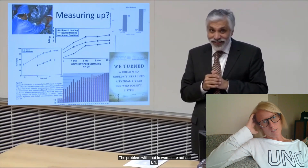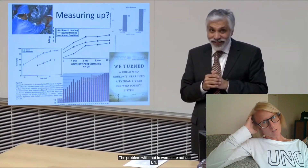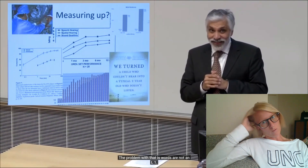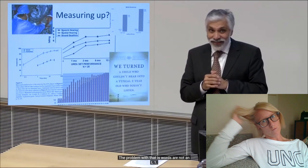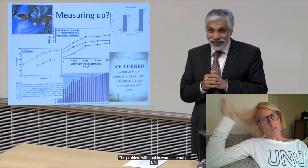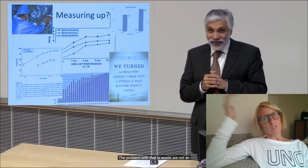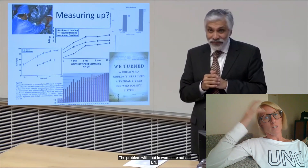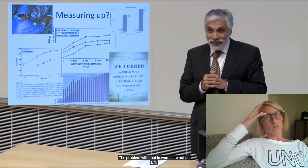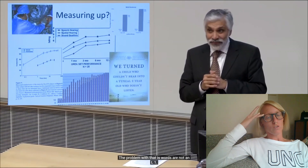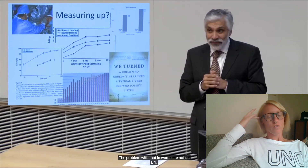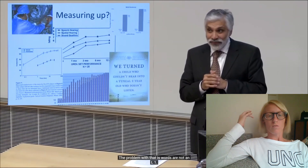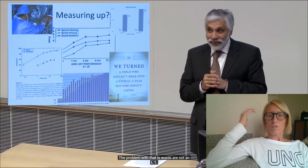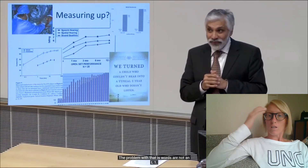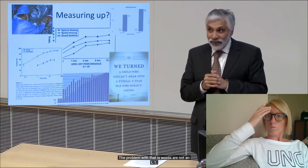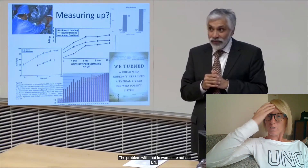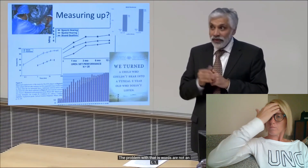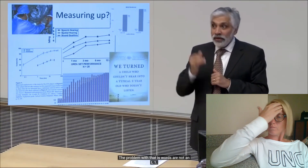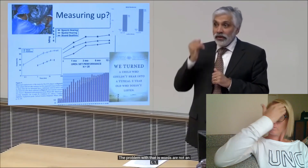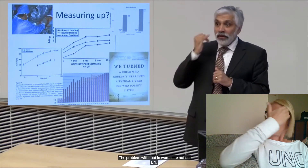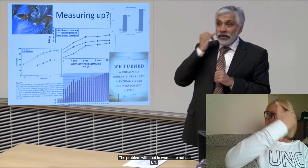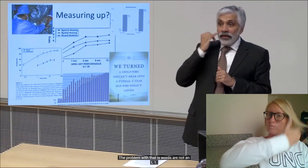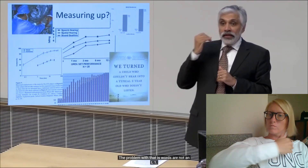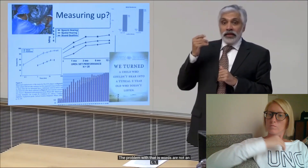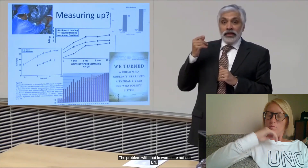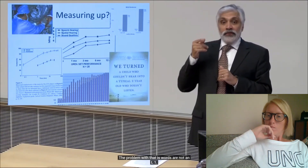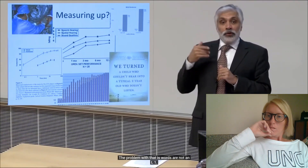isn't words the are first not language an for L1. L1.